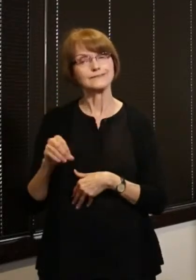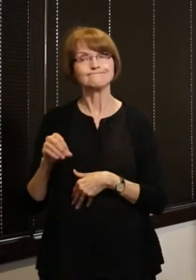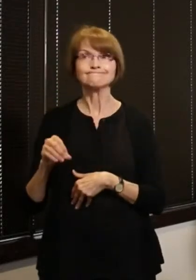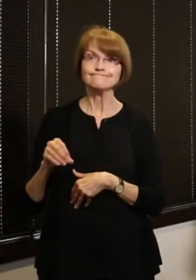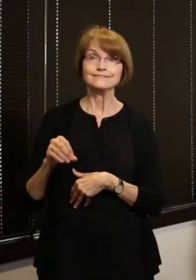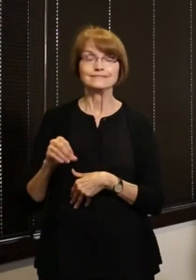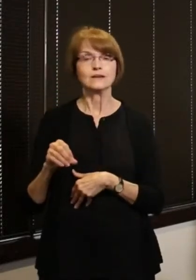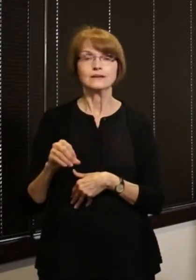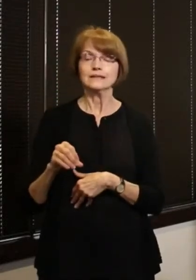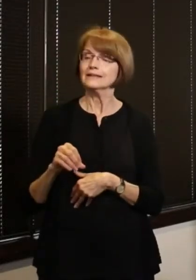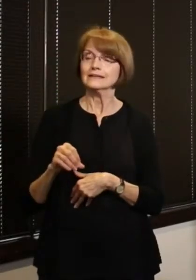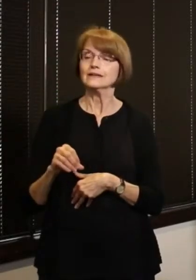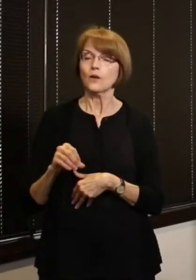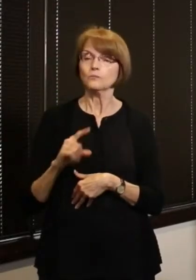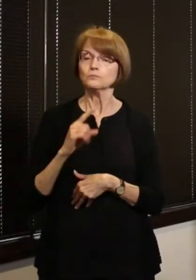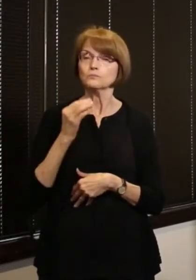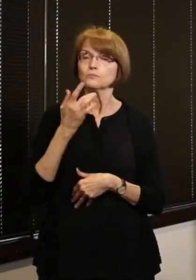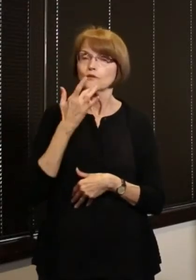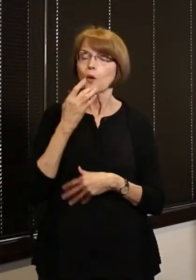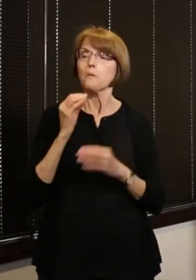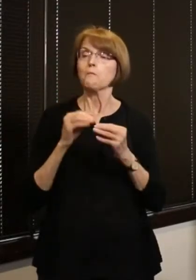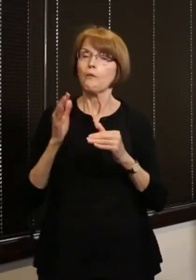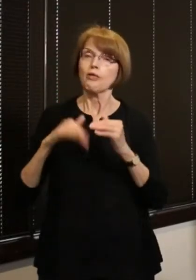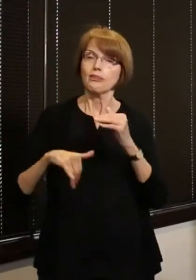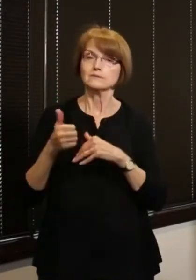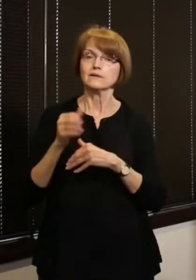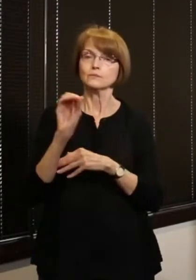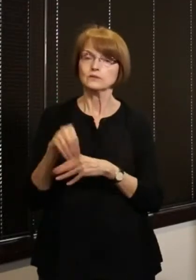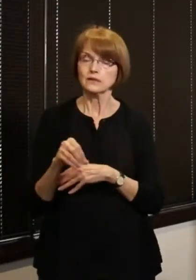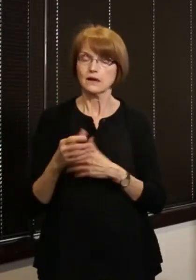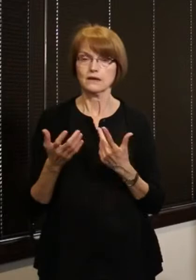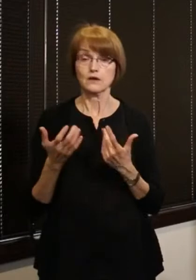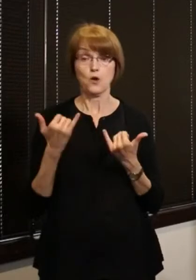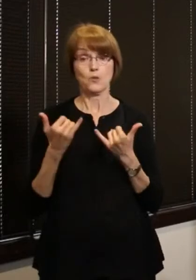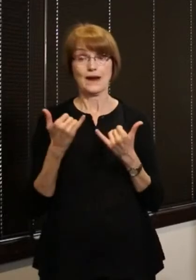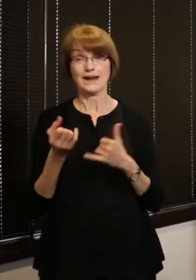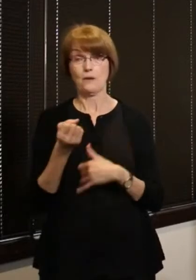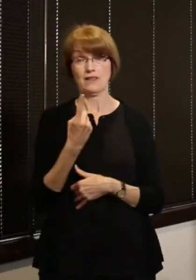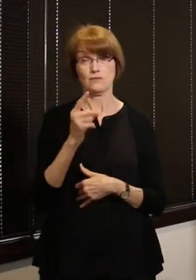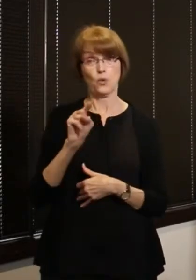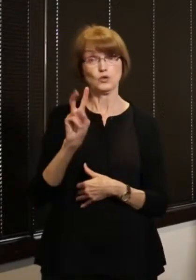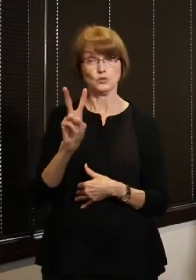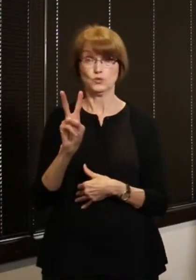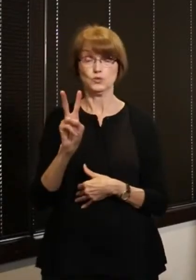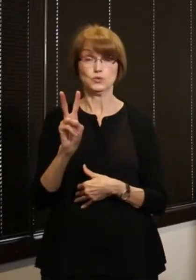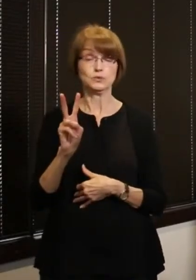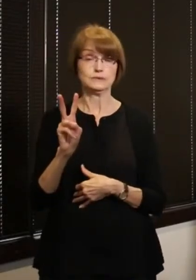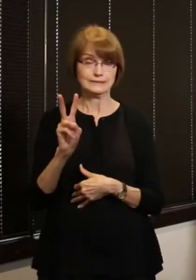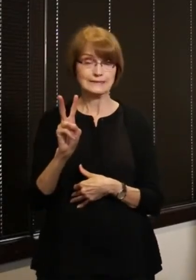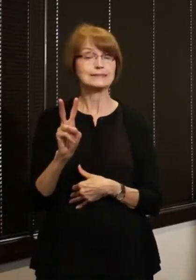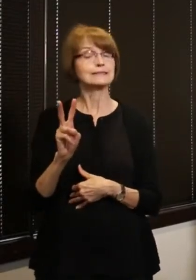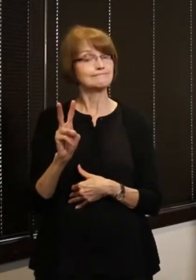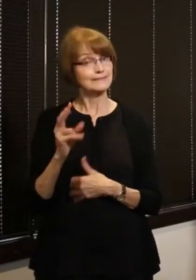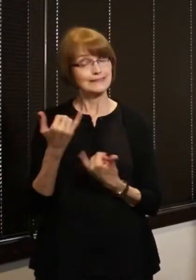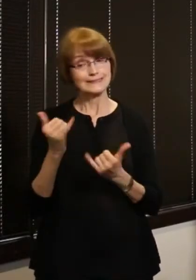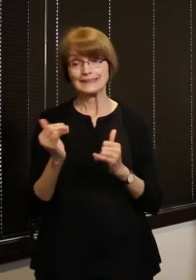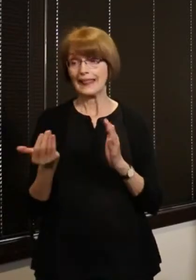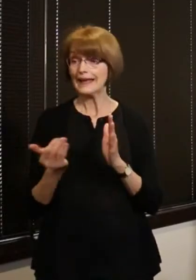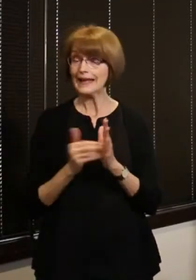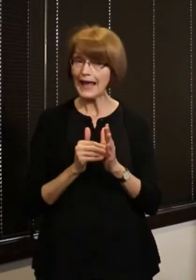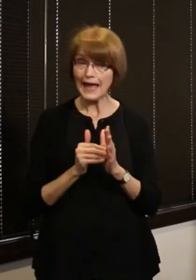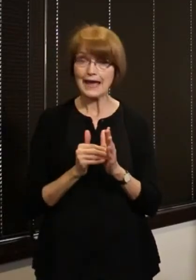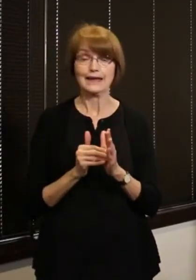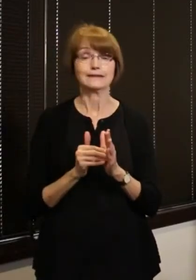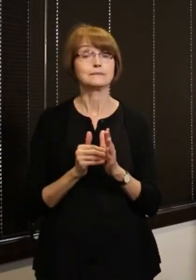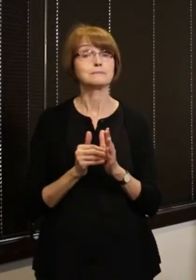even farther below that than 10%. We believe we're around 11.2 right now, which means we still, again, have